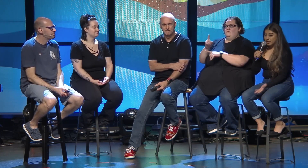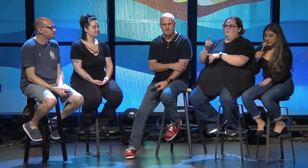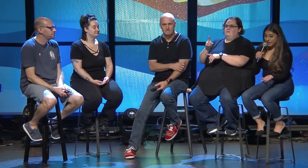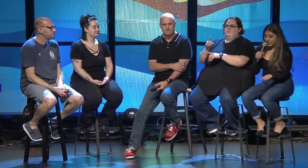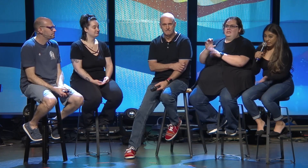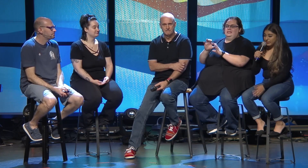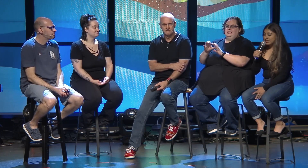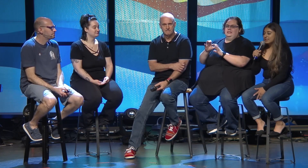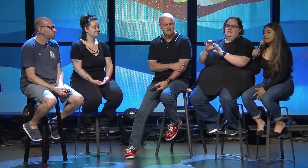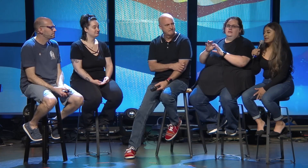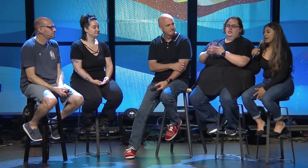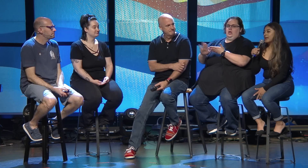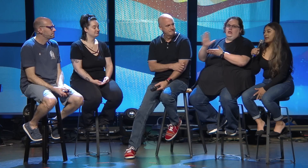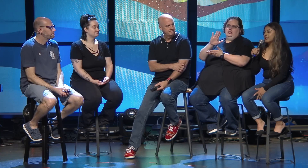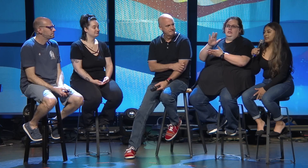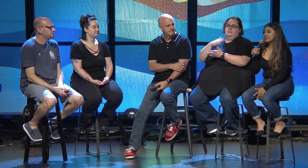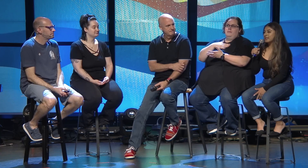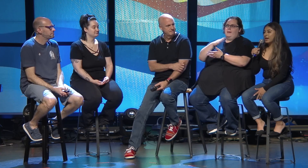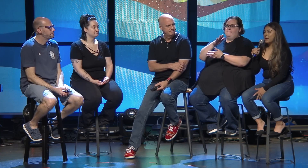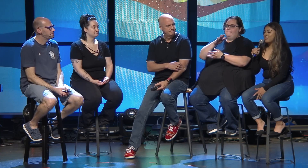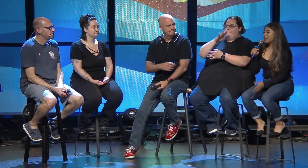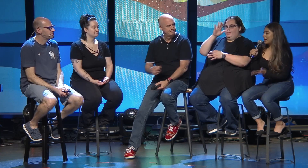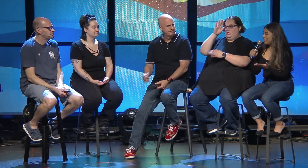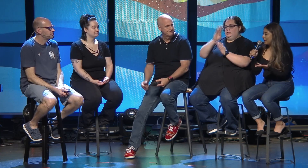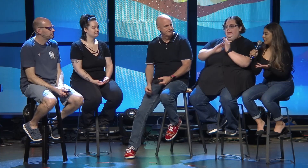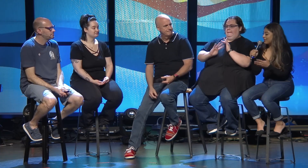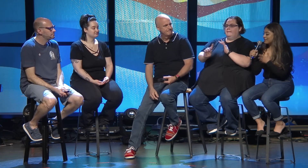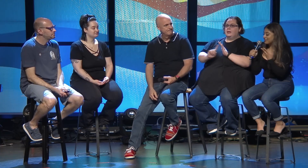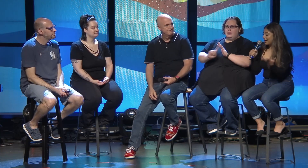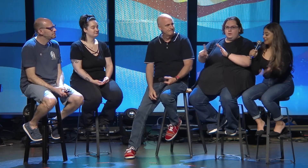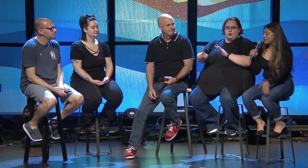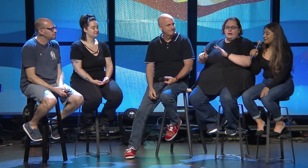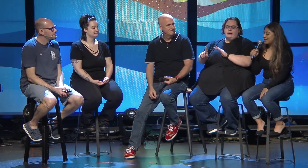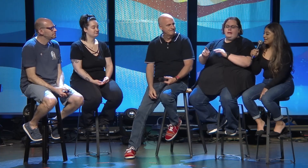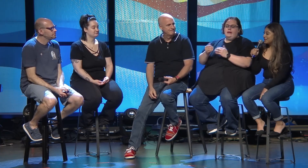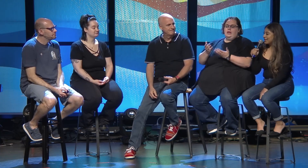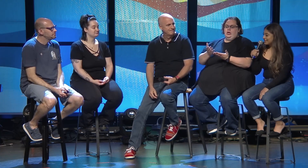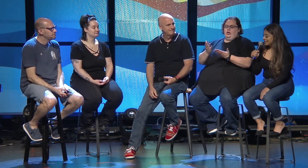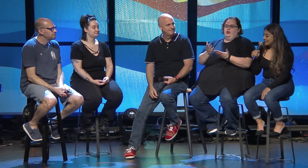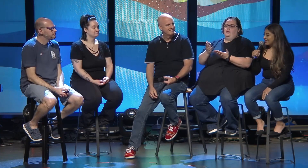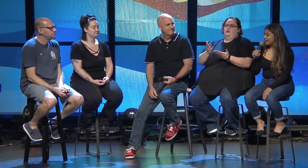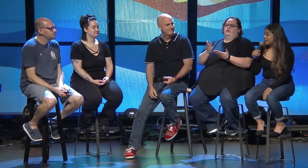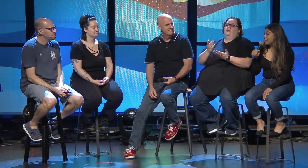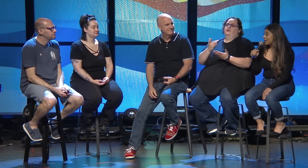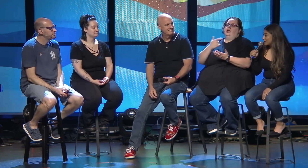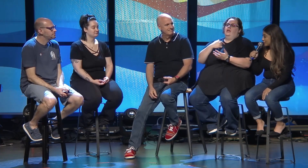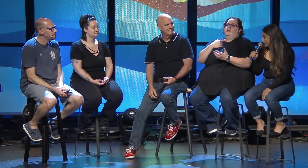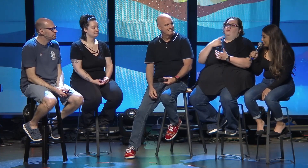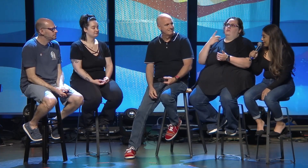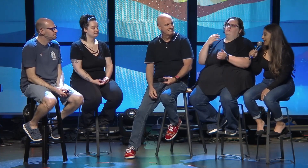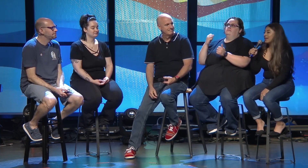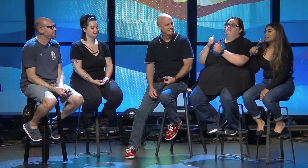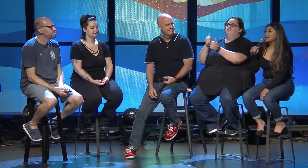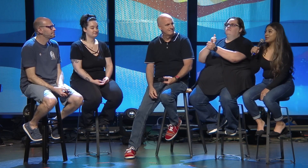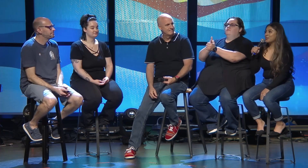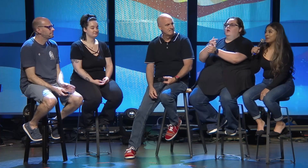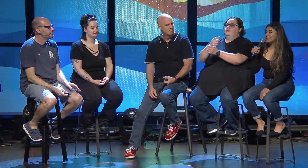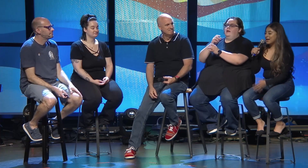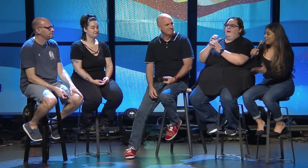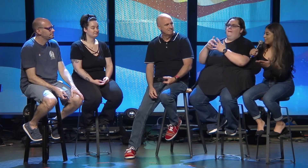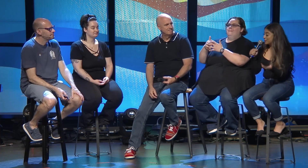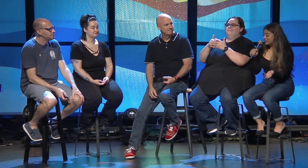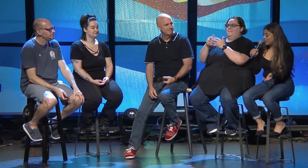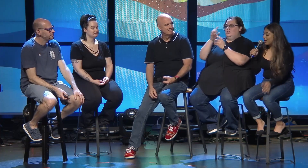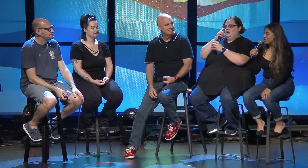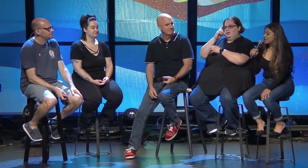My parents are immigrants, and they came here kind of chasing that American dream. And so when